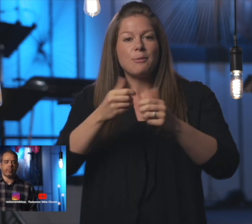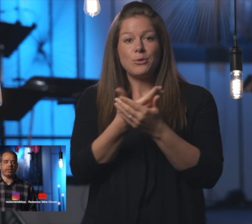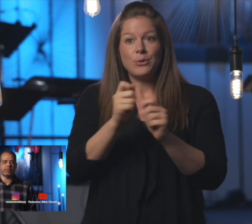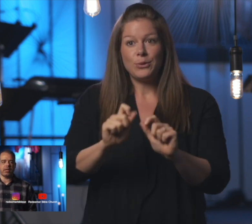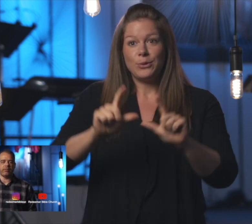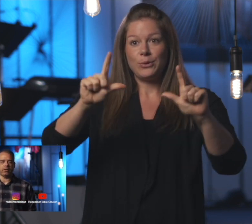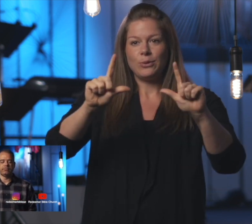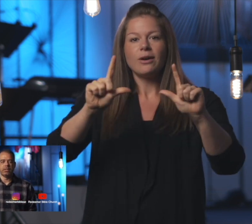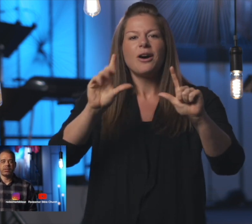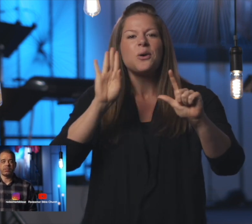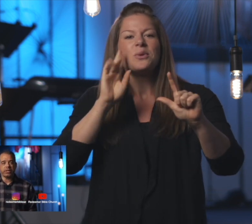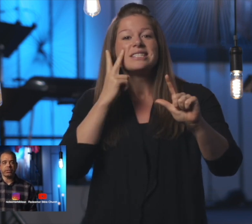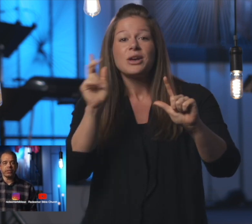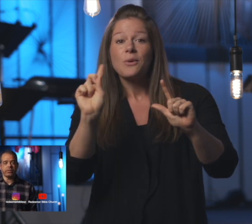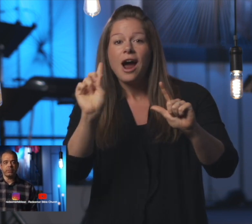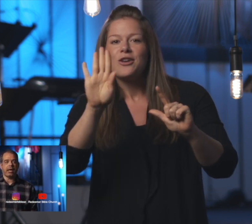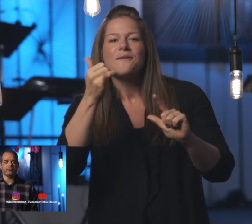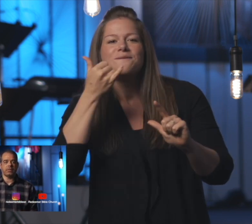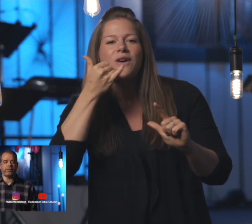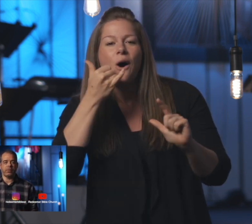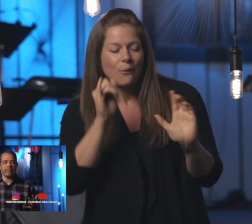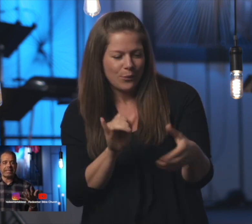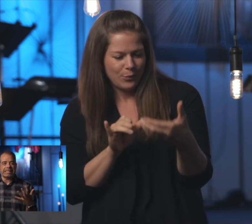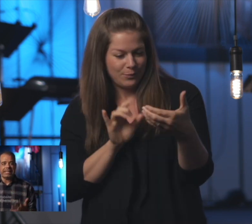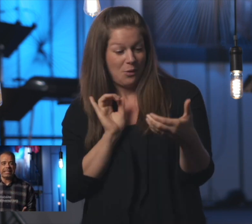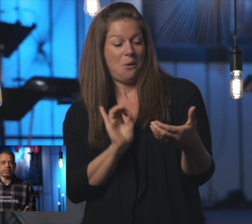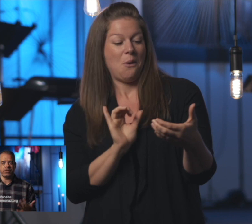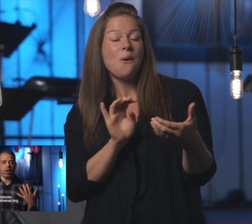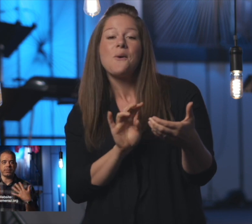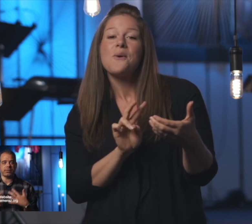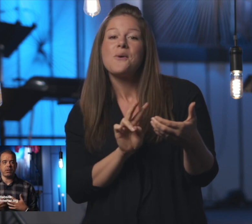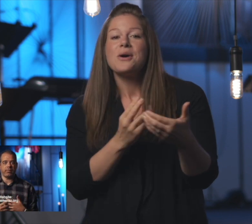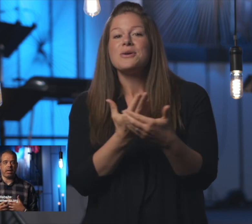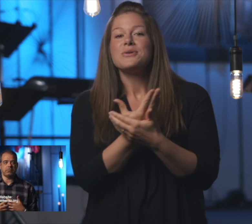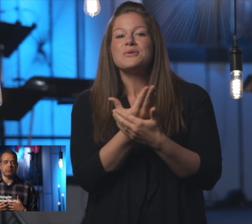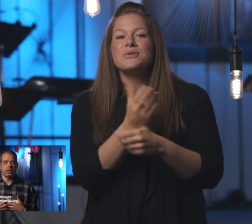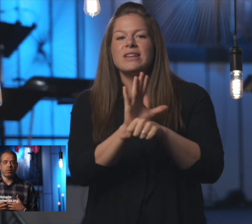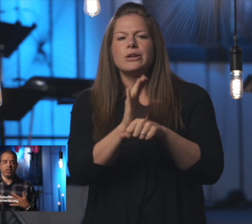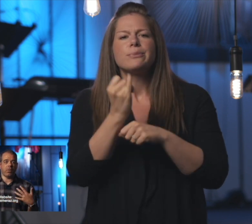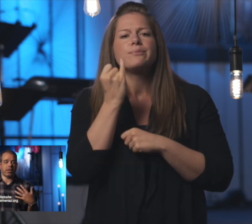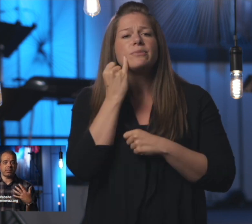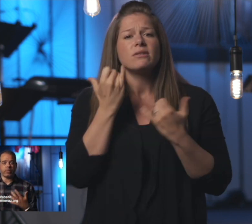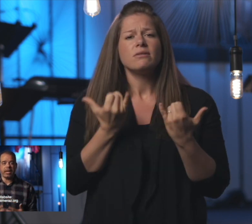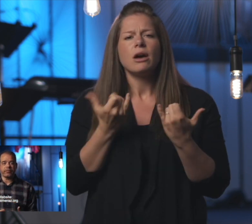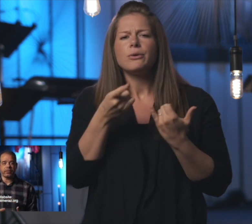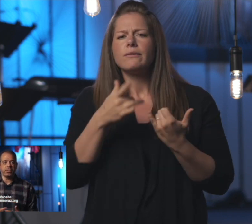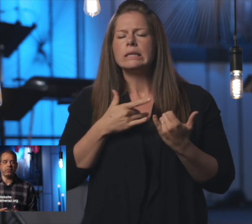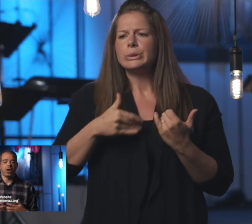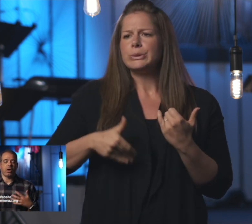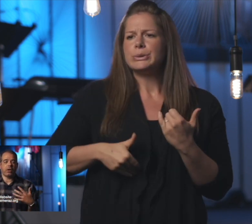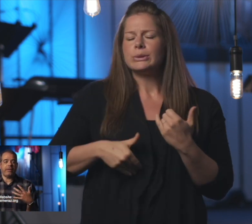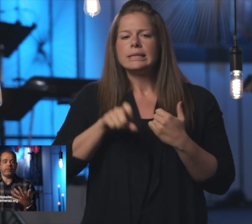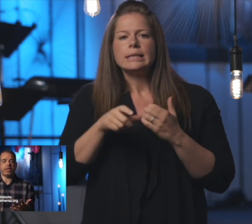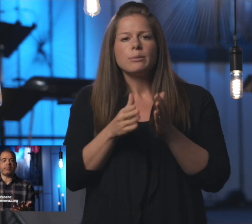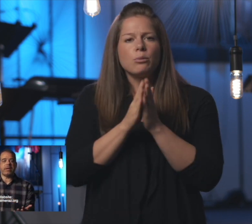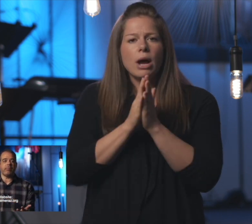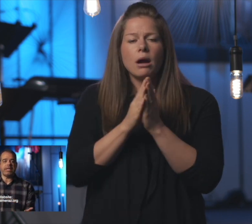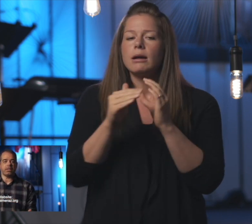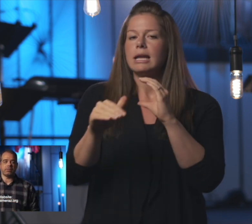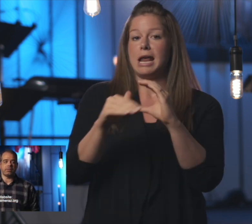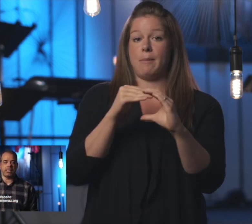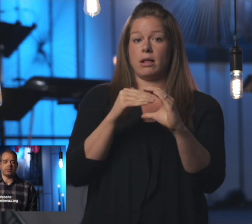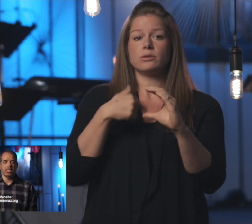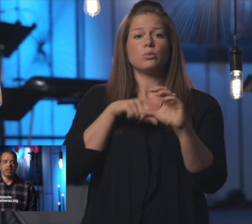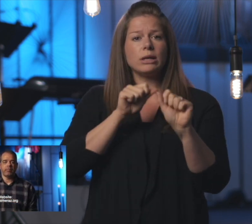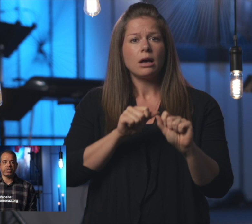it'll show up on your cell phone. So make sure you do that. If you have any needs that you want us to know about, whether you want us to pray for you, or even if we can help